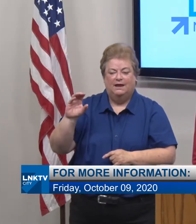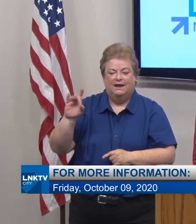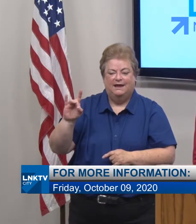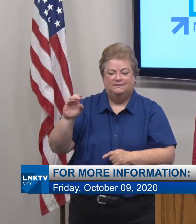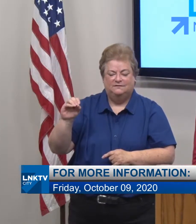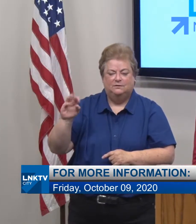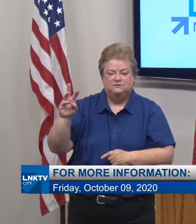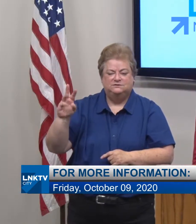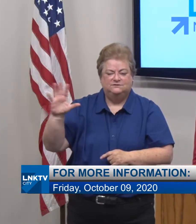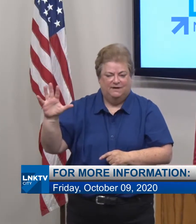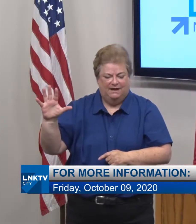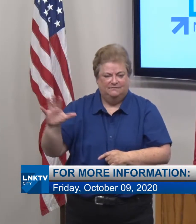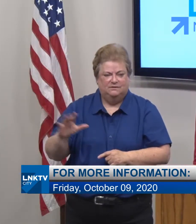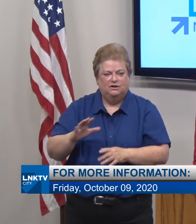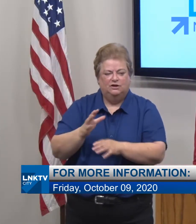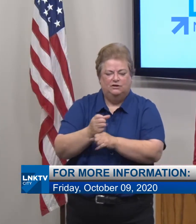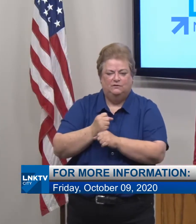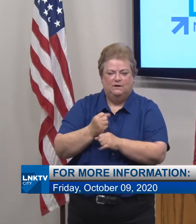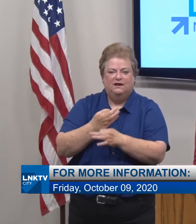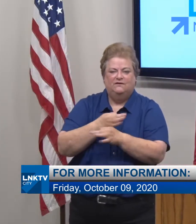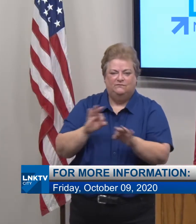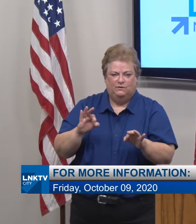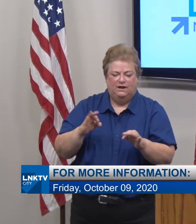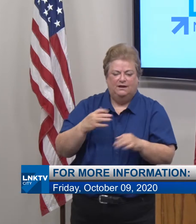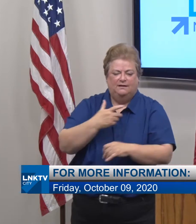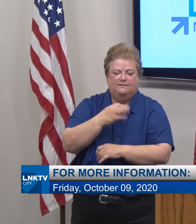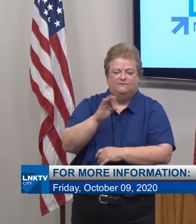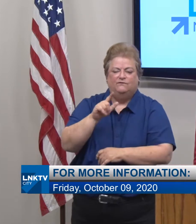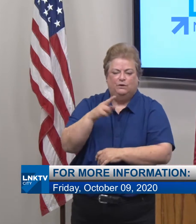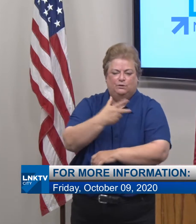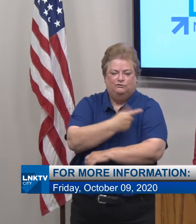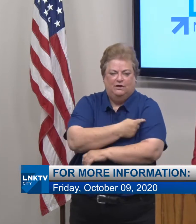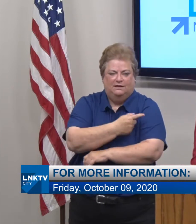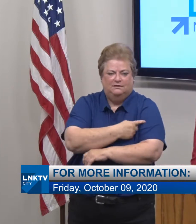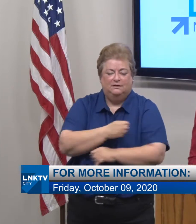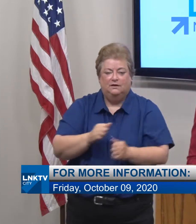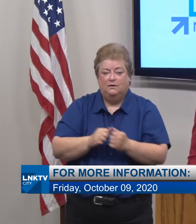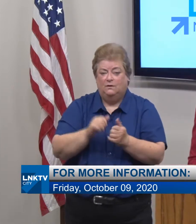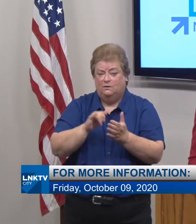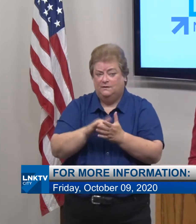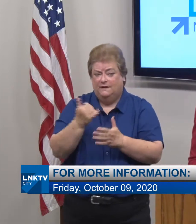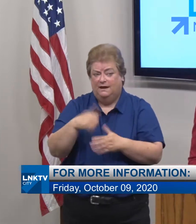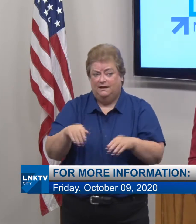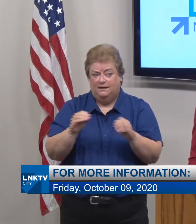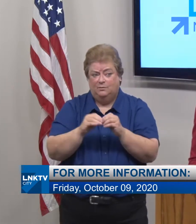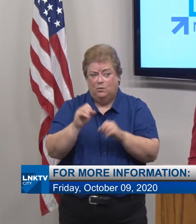402-441-8065 to get a free flu vaccination. And with that, any other questions?